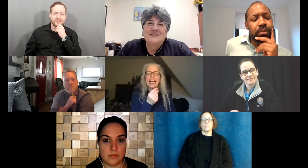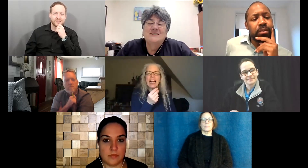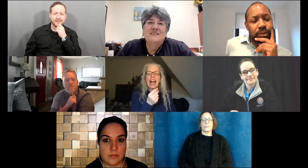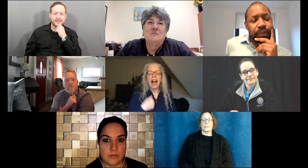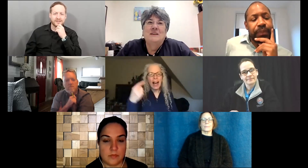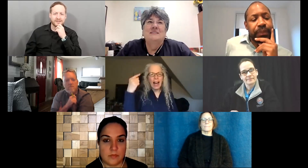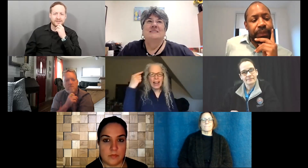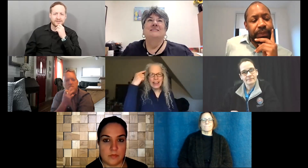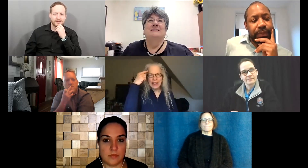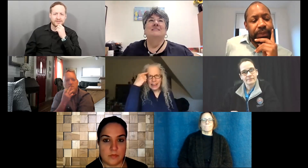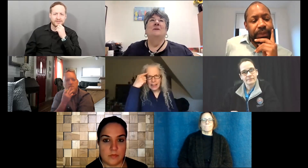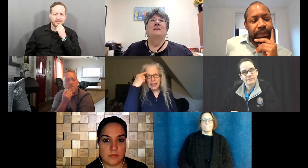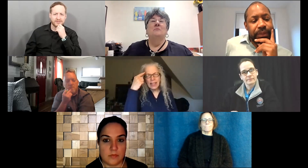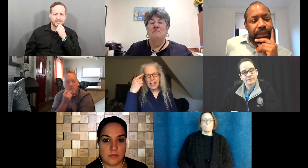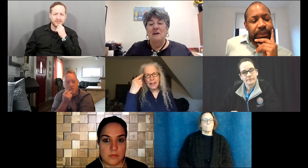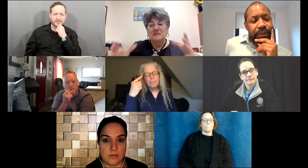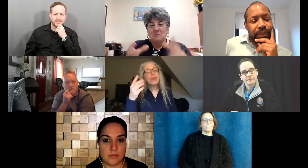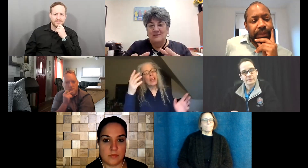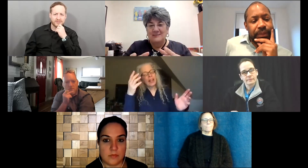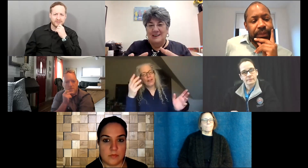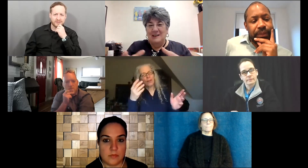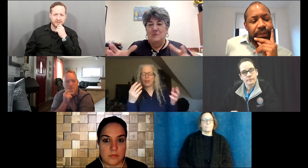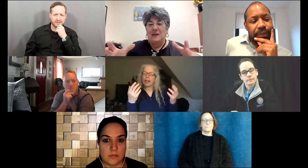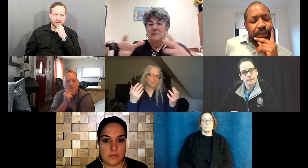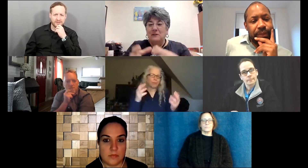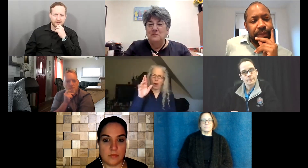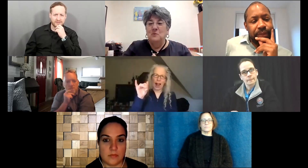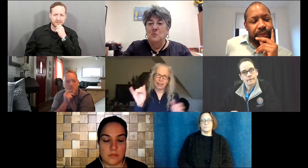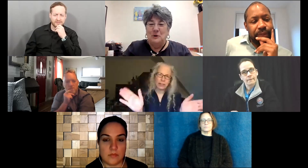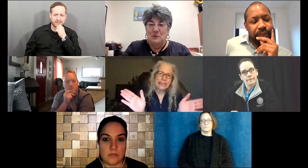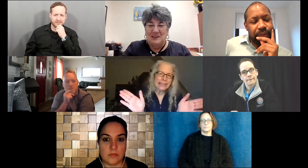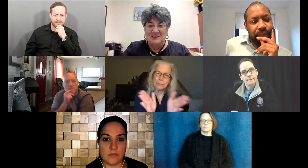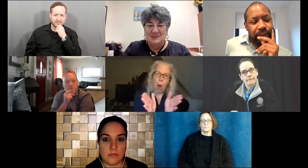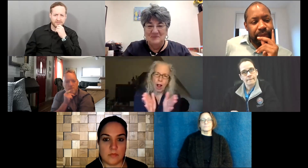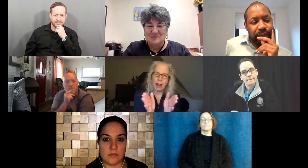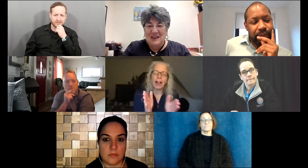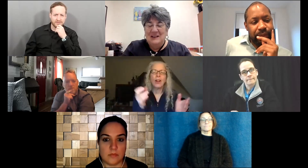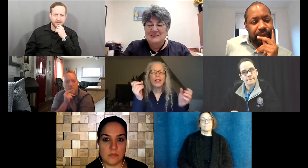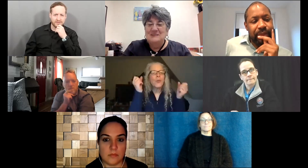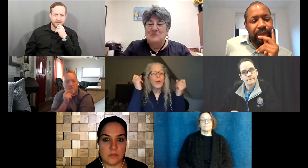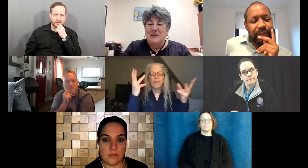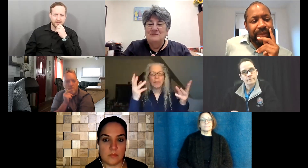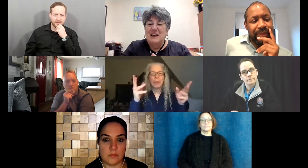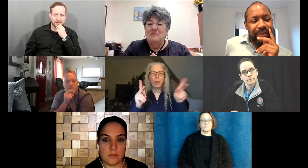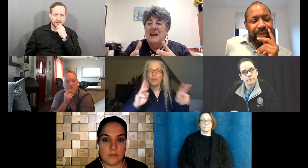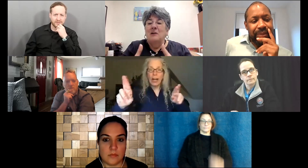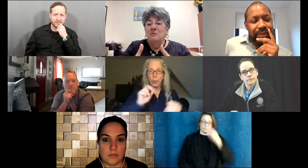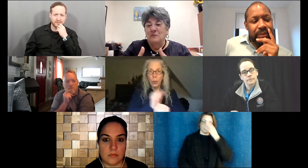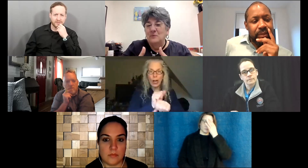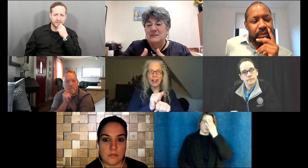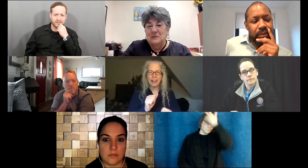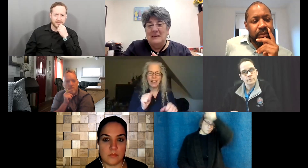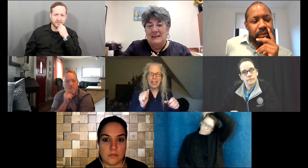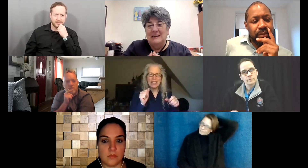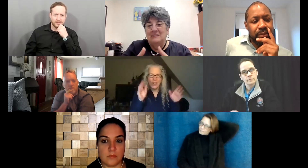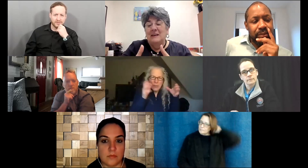I just think we're very small state, and we have very few worker bees. So we have to have a narrow